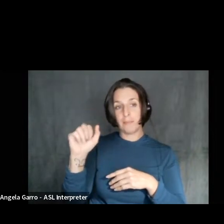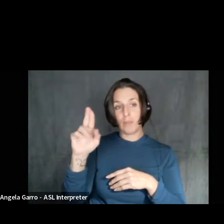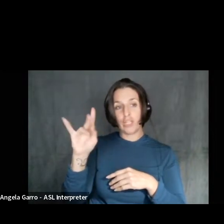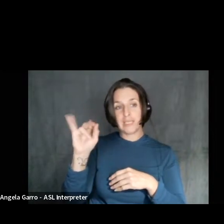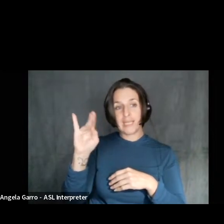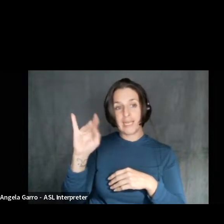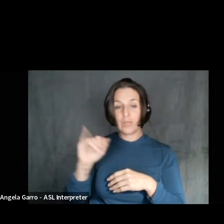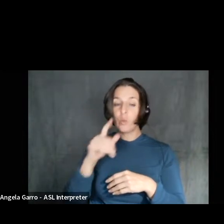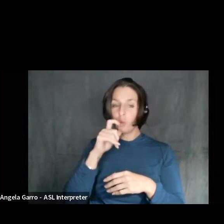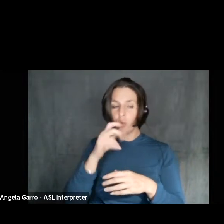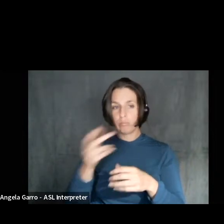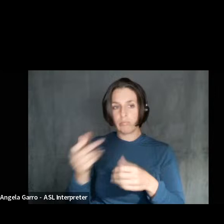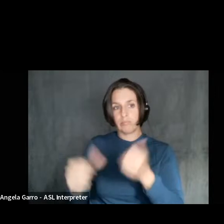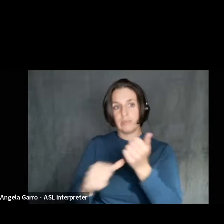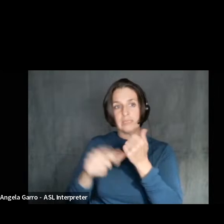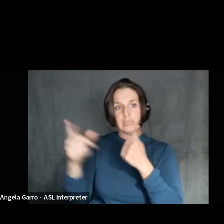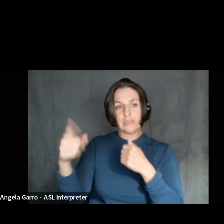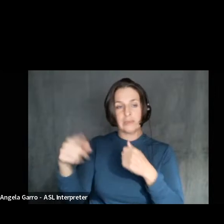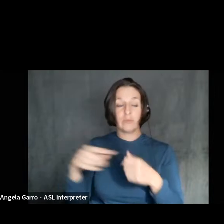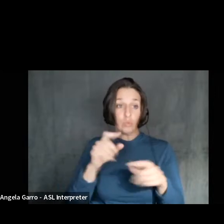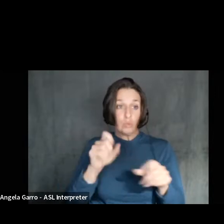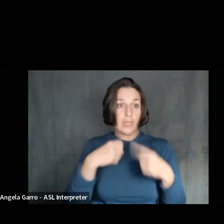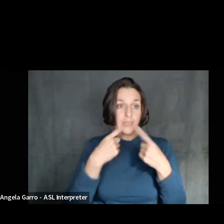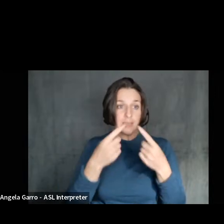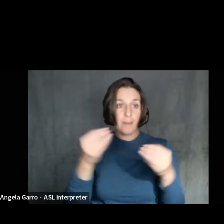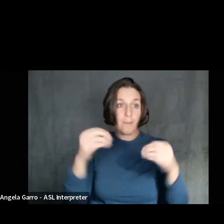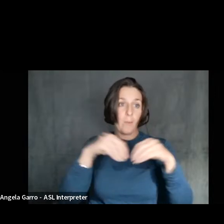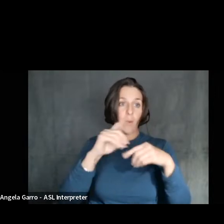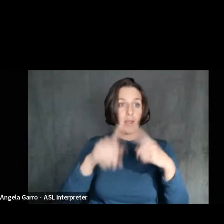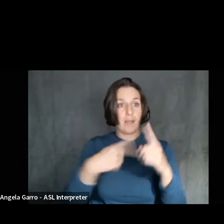you can tell more about your program. Thank you.